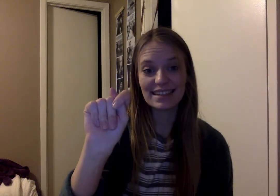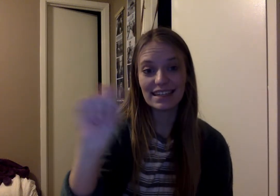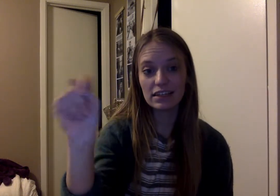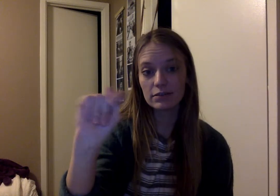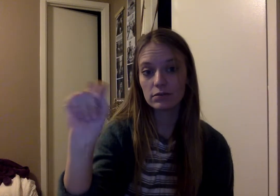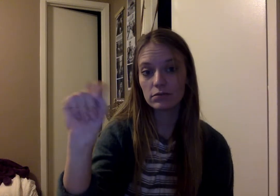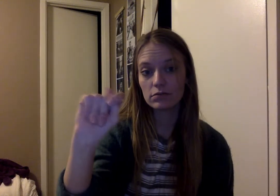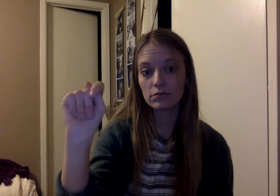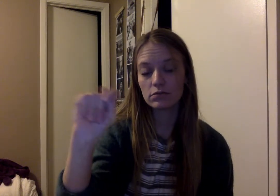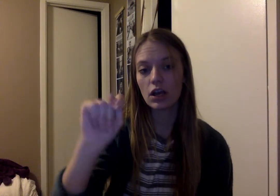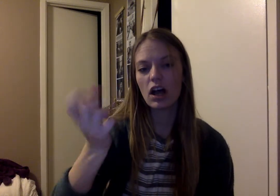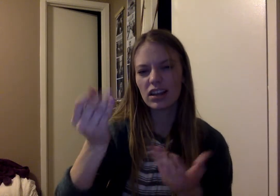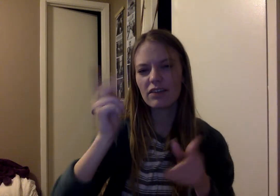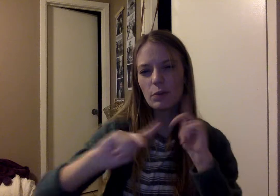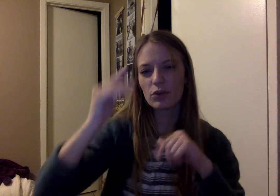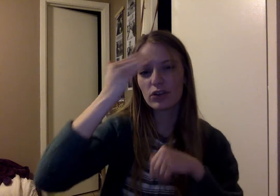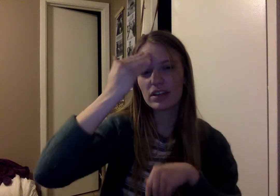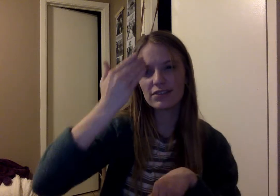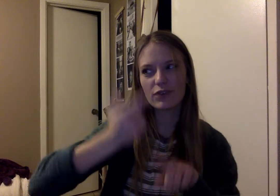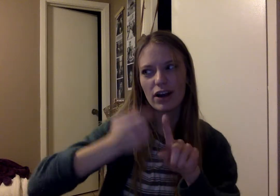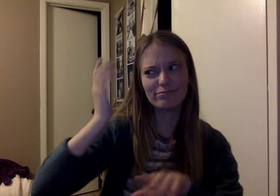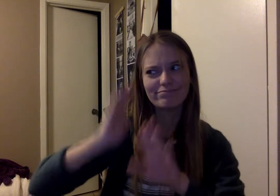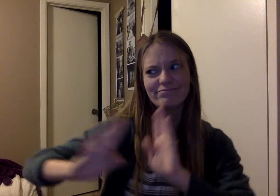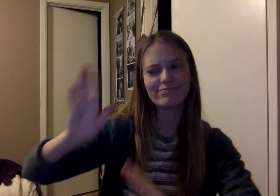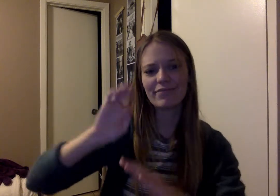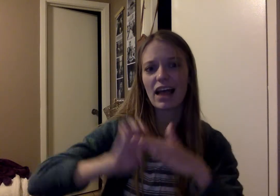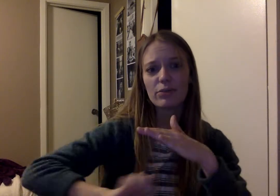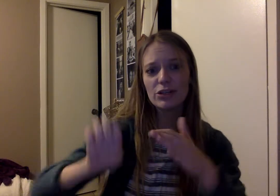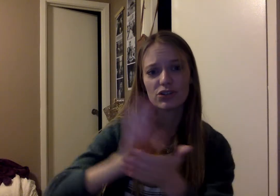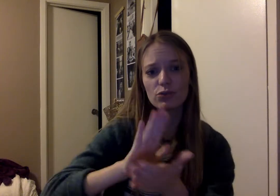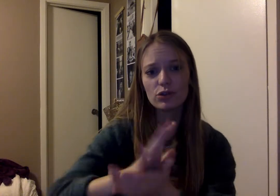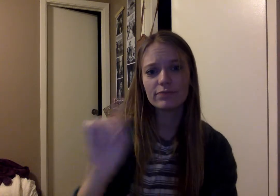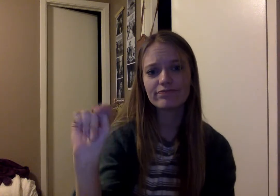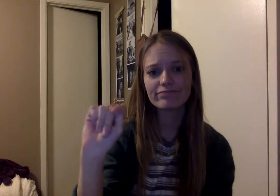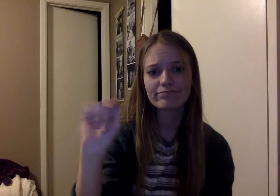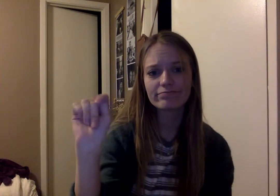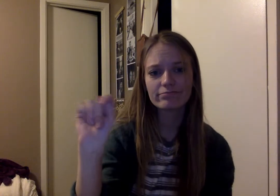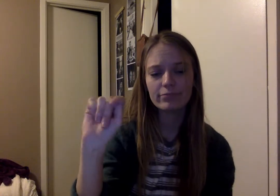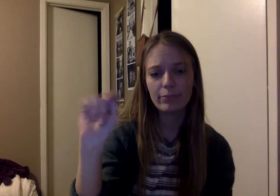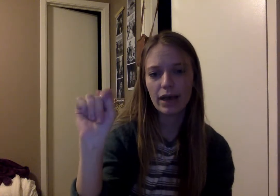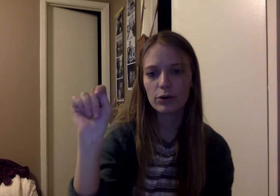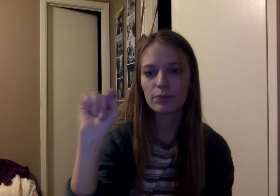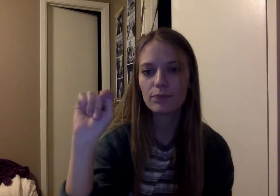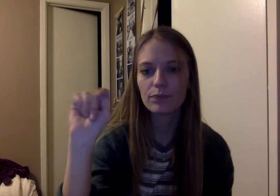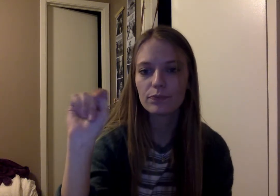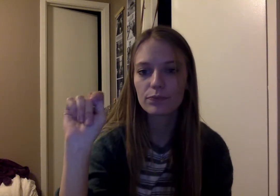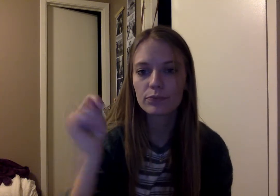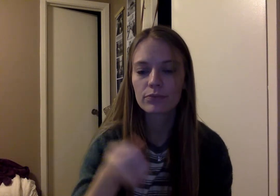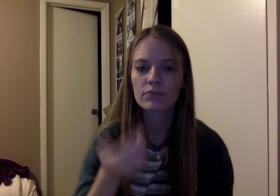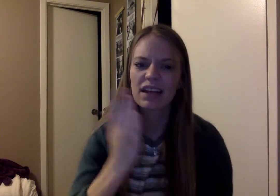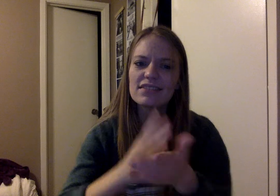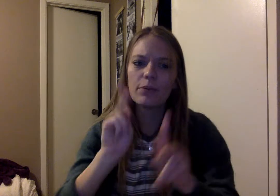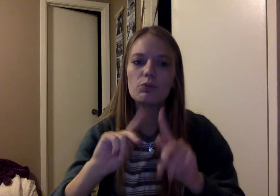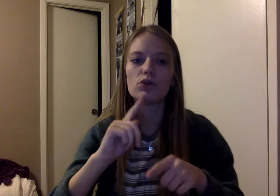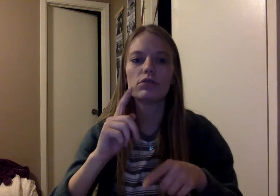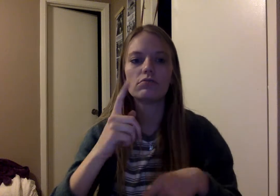T. A lot of people know this from elementary school. Bathroom. Some people